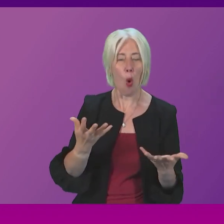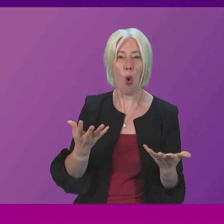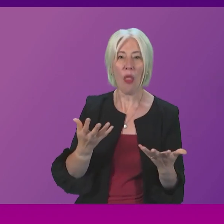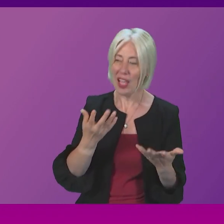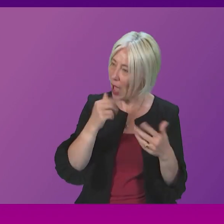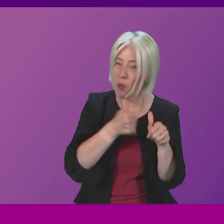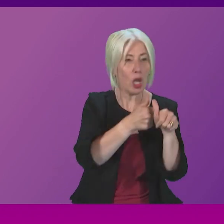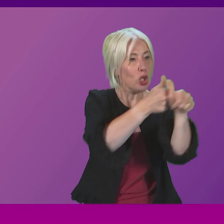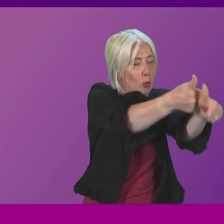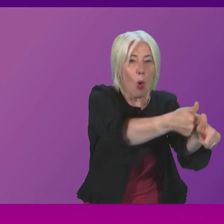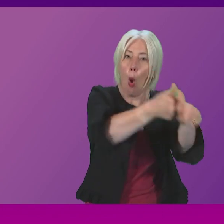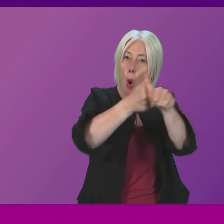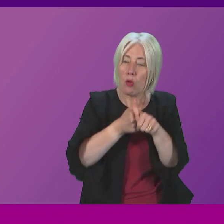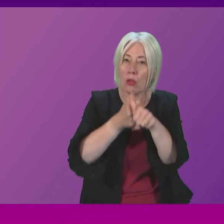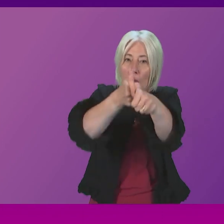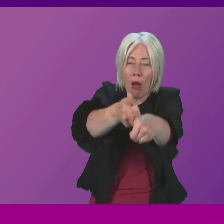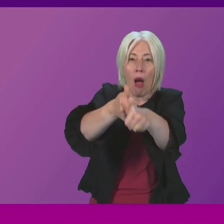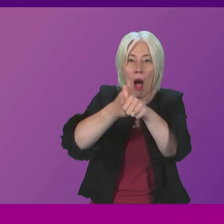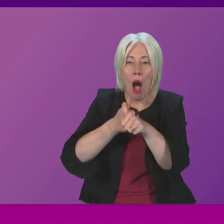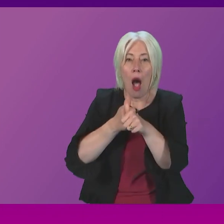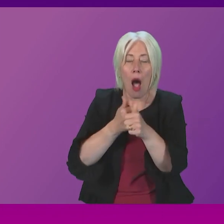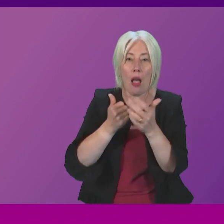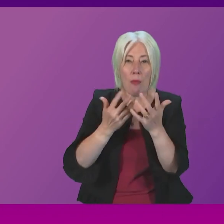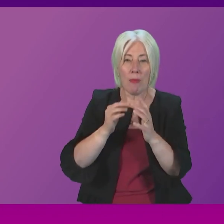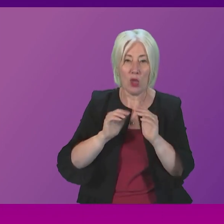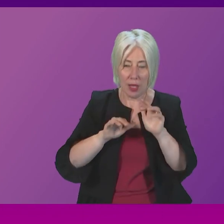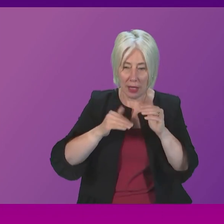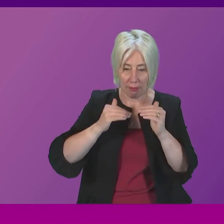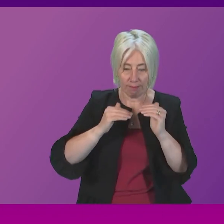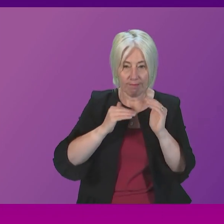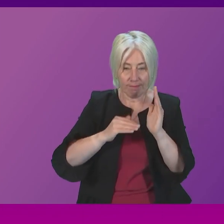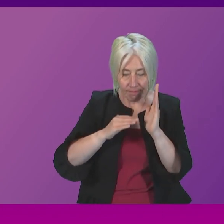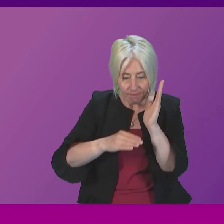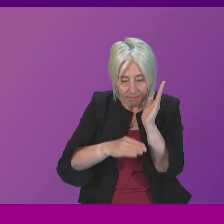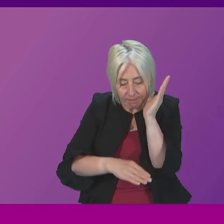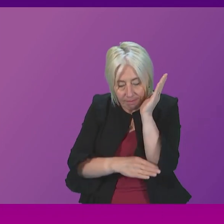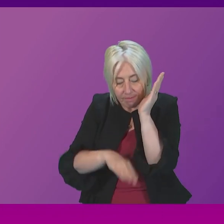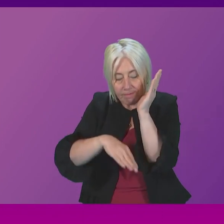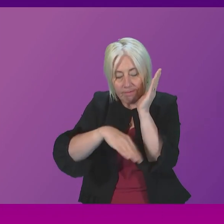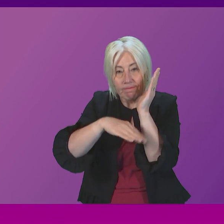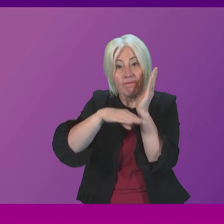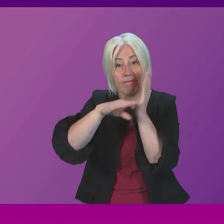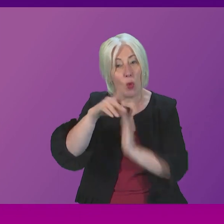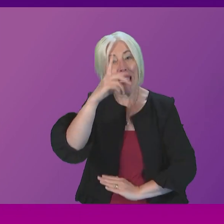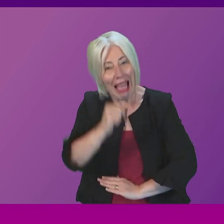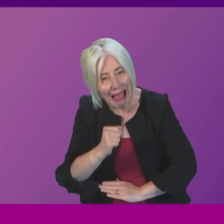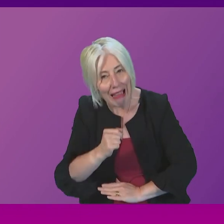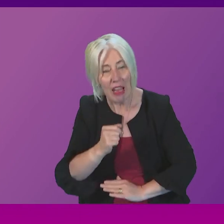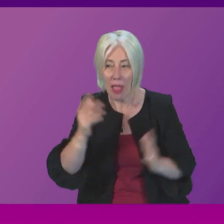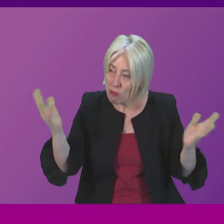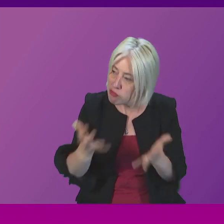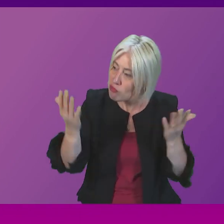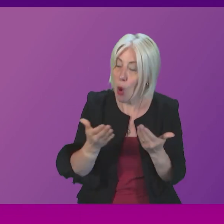can support each other. That's how we can build more rungs on that ladder Talat was talking about earlier, and get even more people